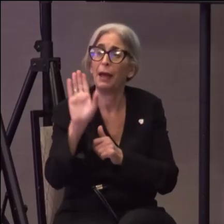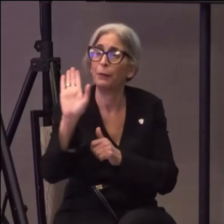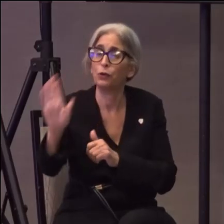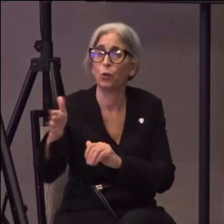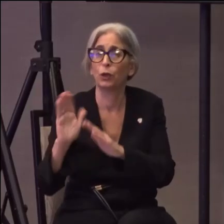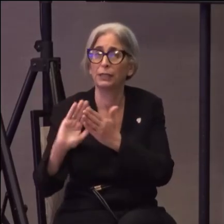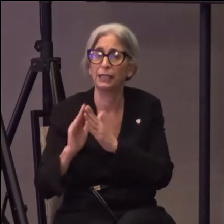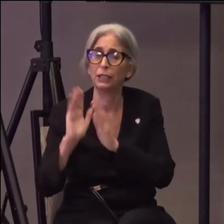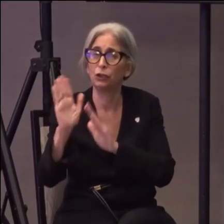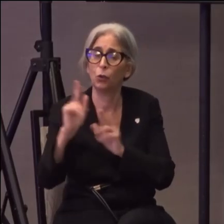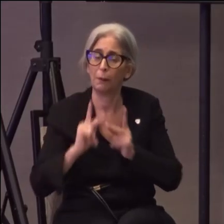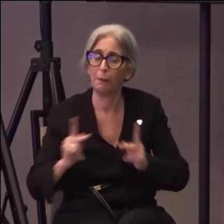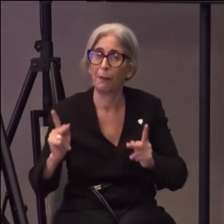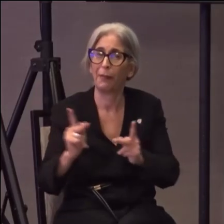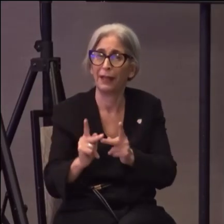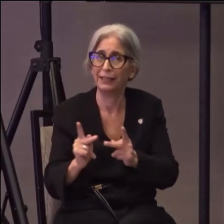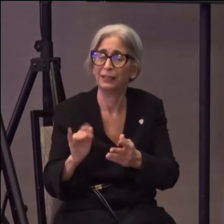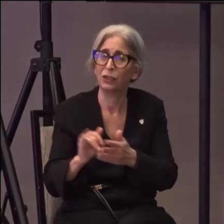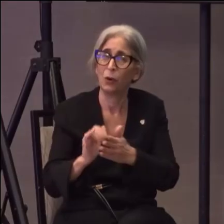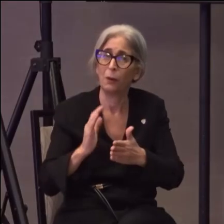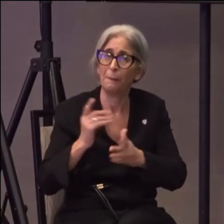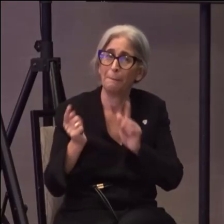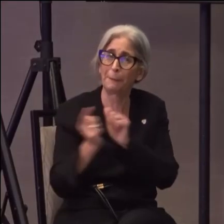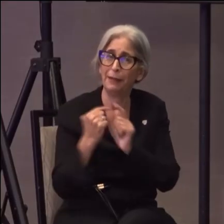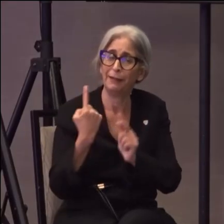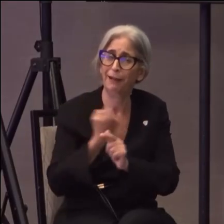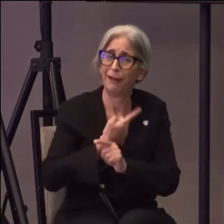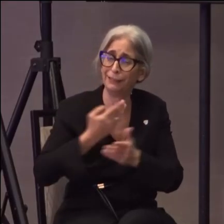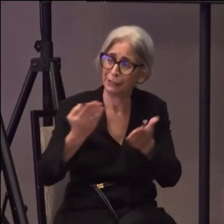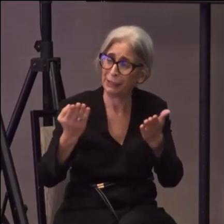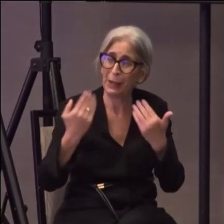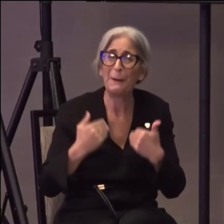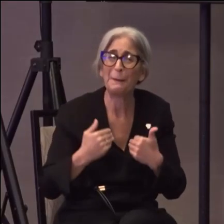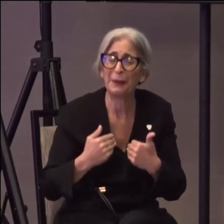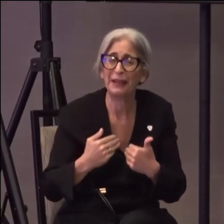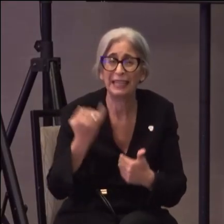their places. So please meet us. And